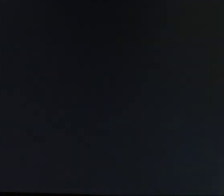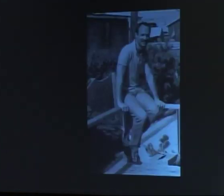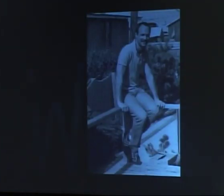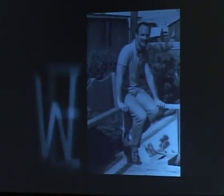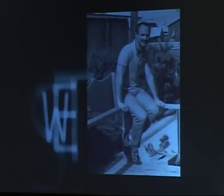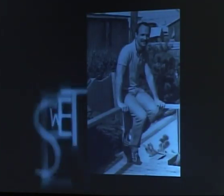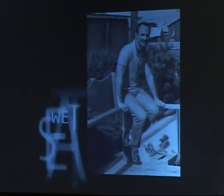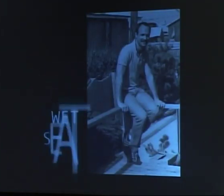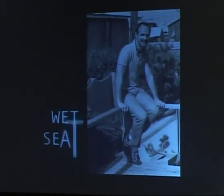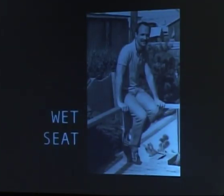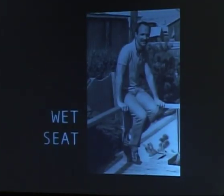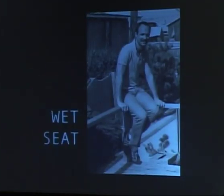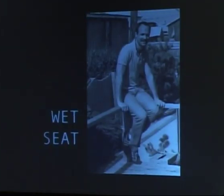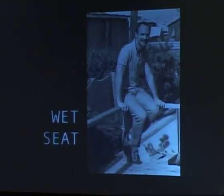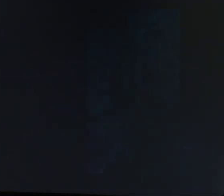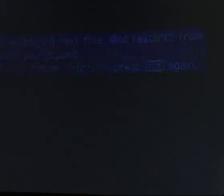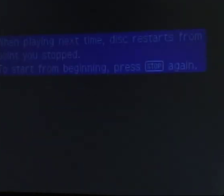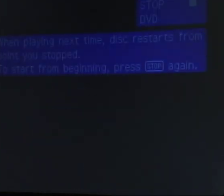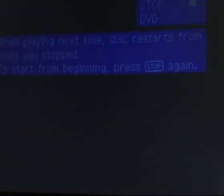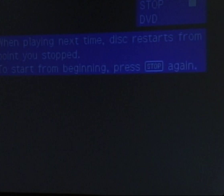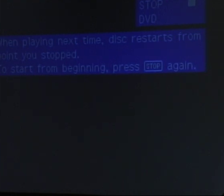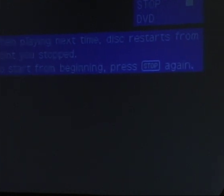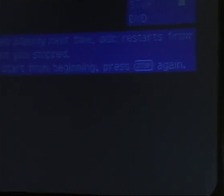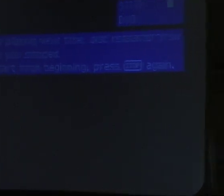image, a painting, and that's what I gave my attention to.